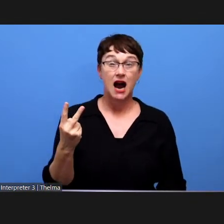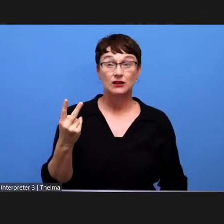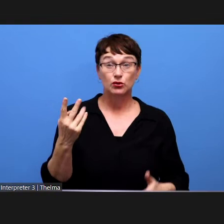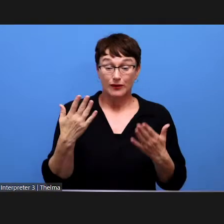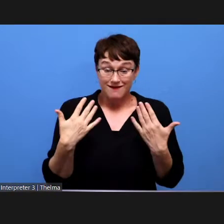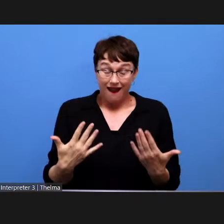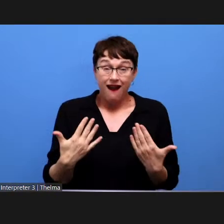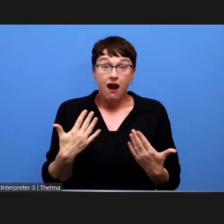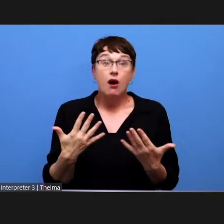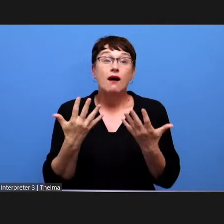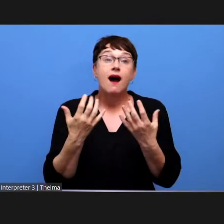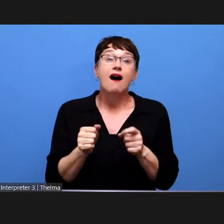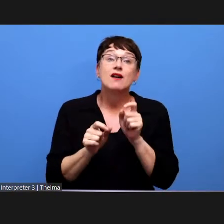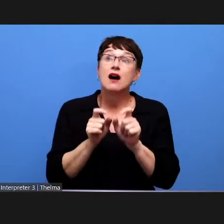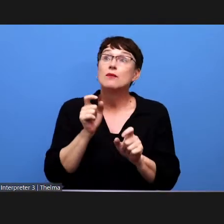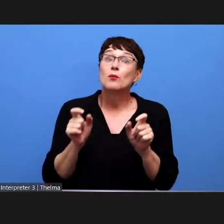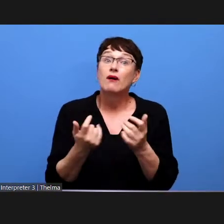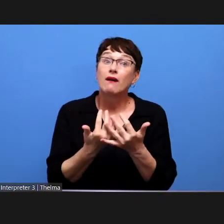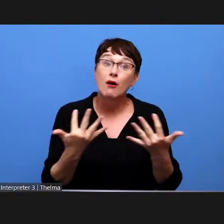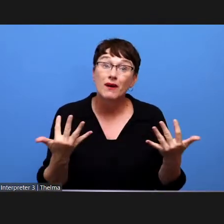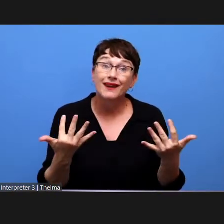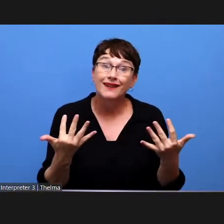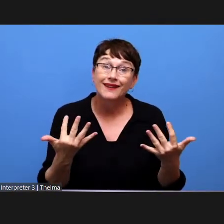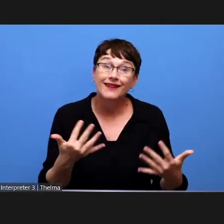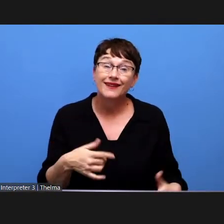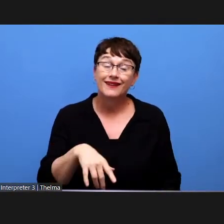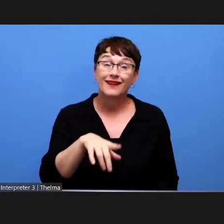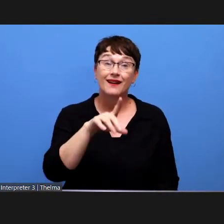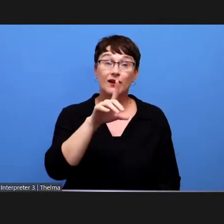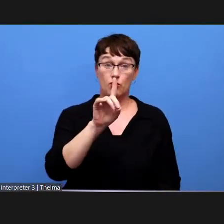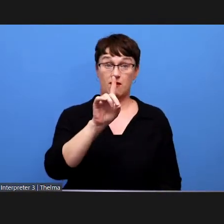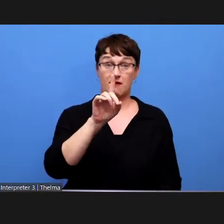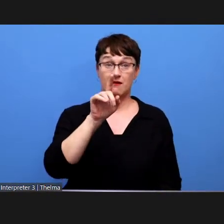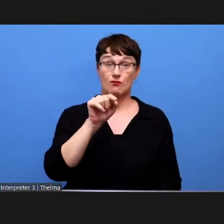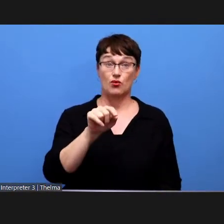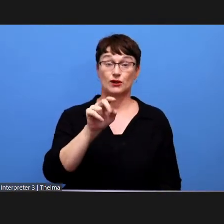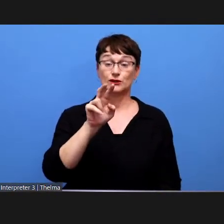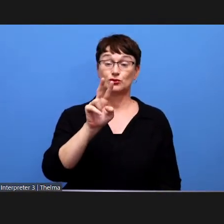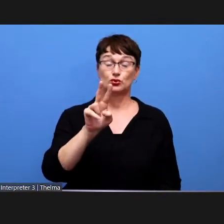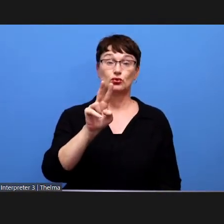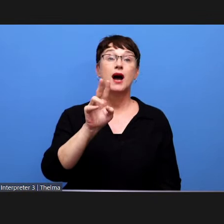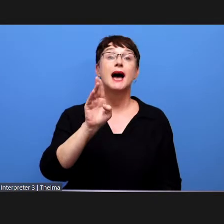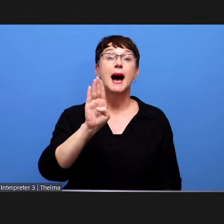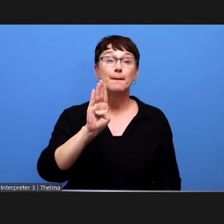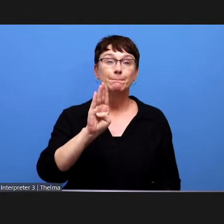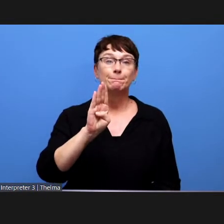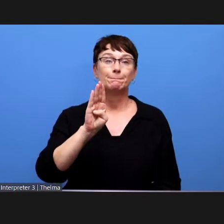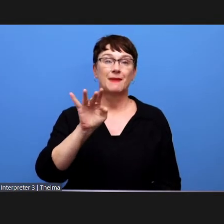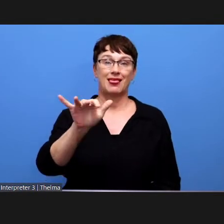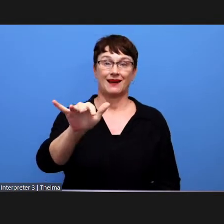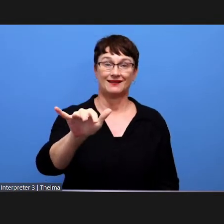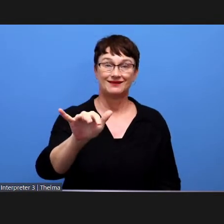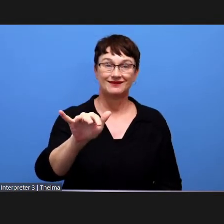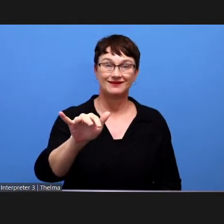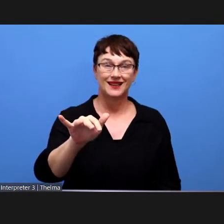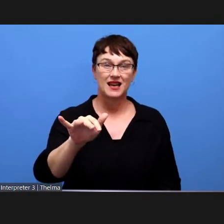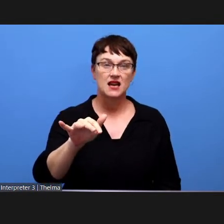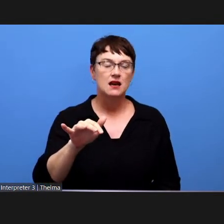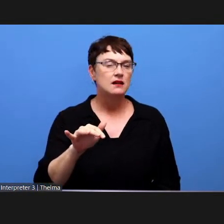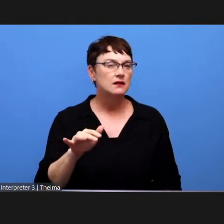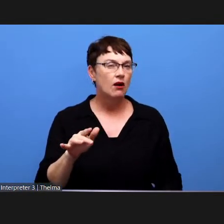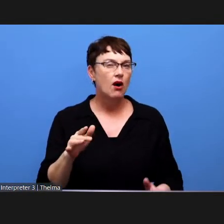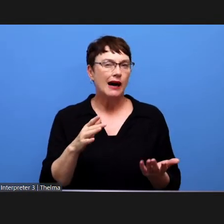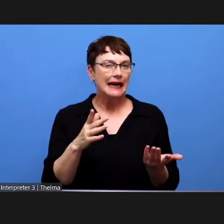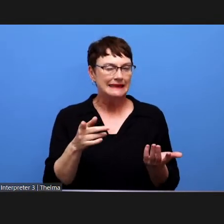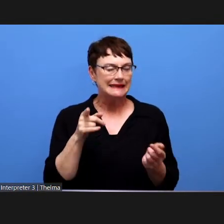the race, with a small amount of information from Southern Africa to be able to